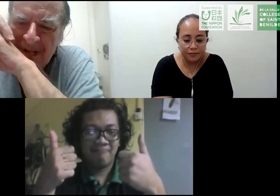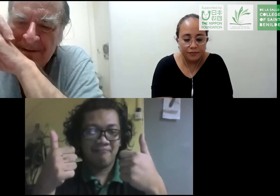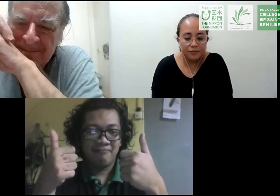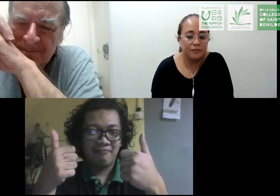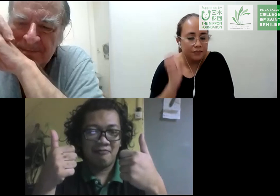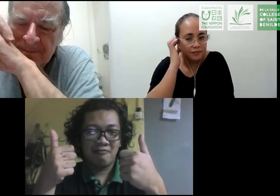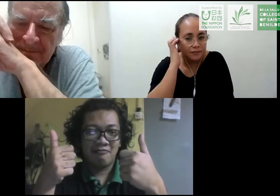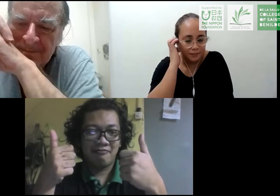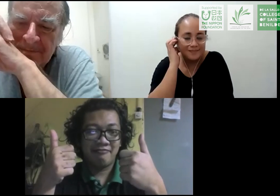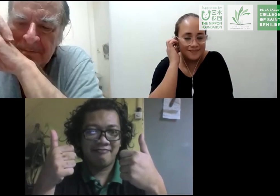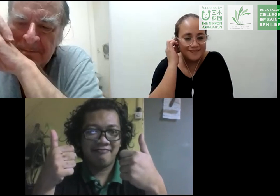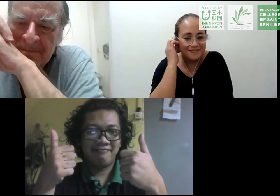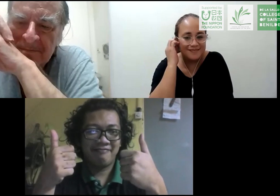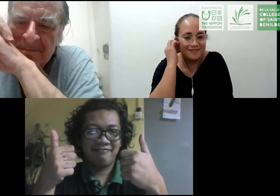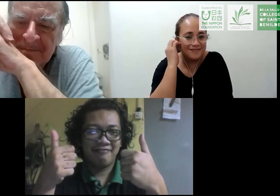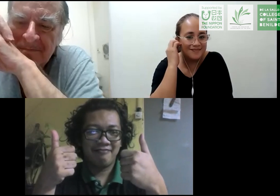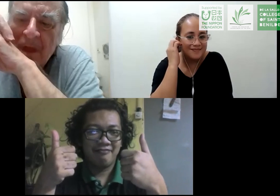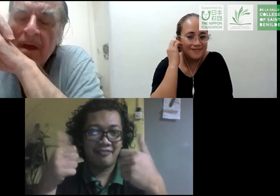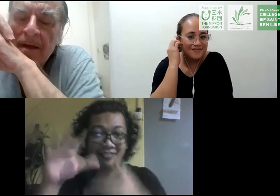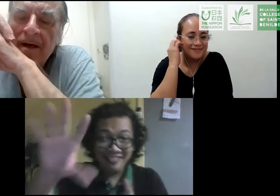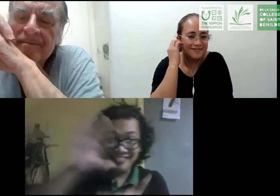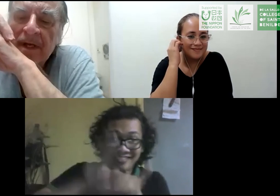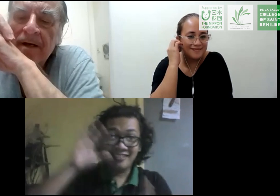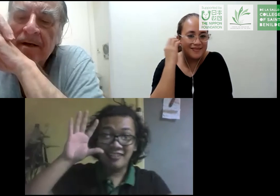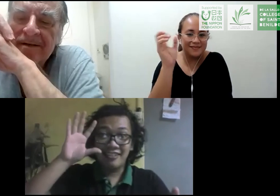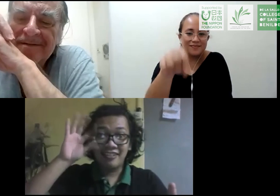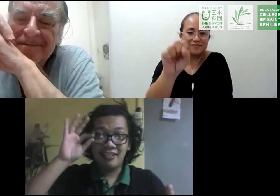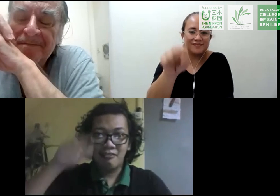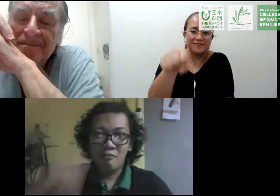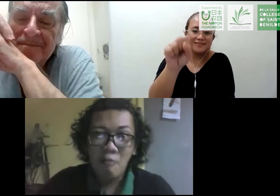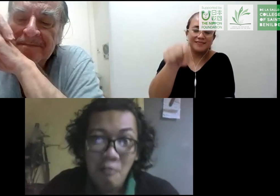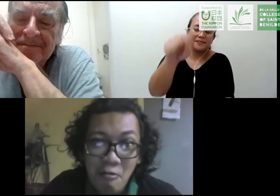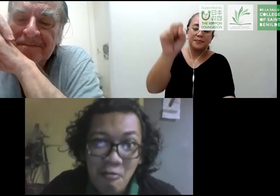we have a Yeah. bigger group, and that's much better. Yeah. Yeah.